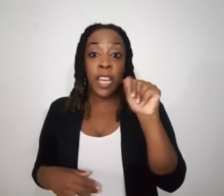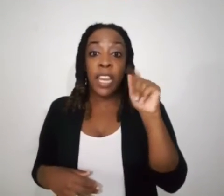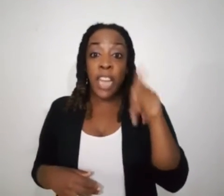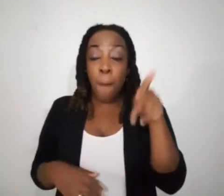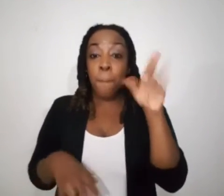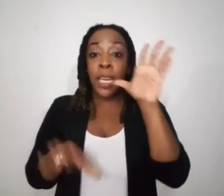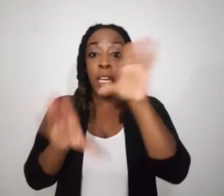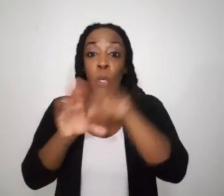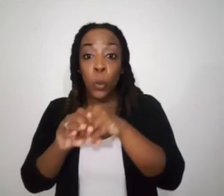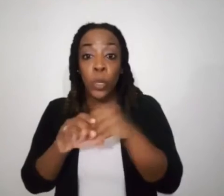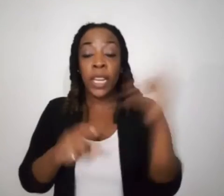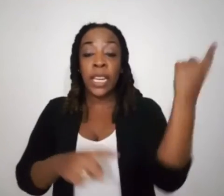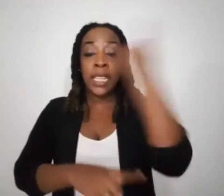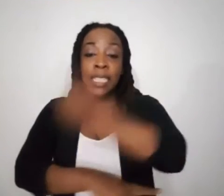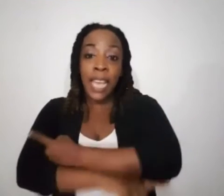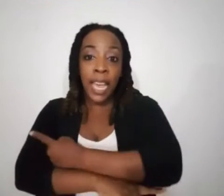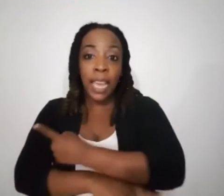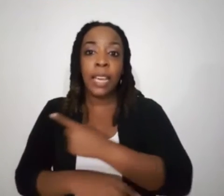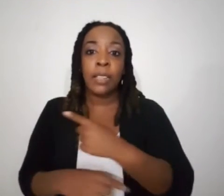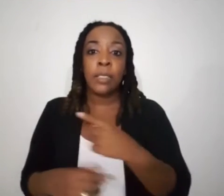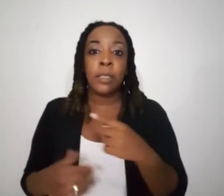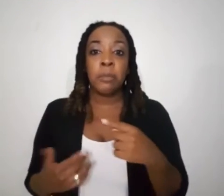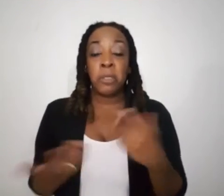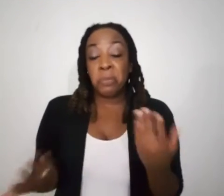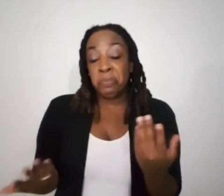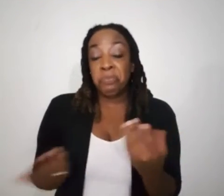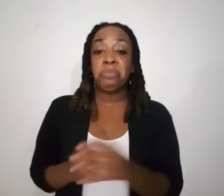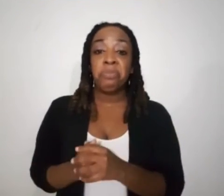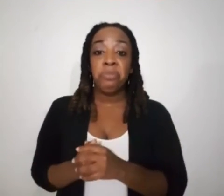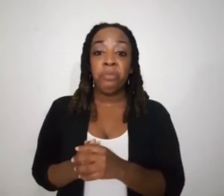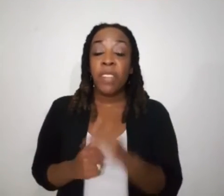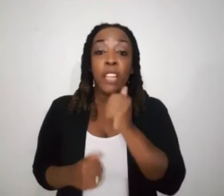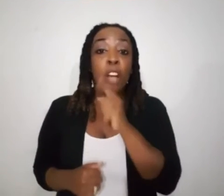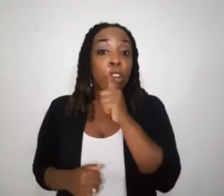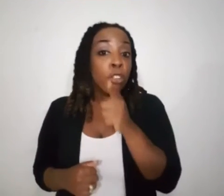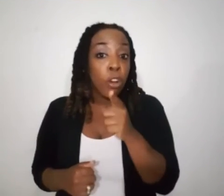so I'm not sure how old this child is, but most